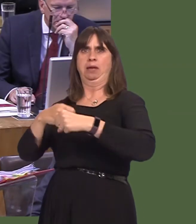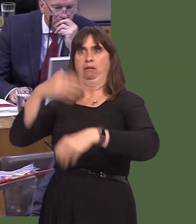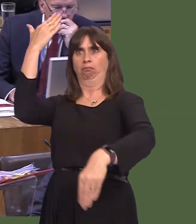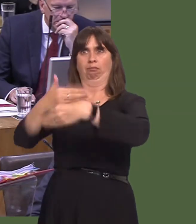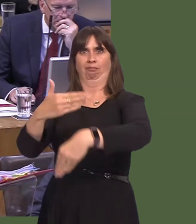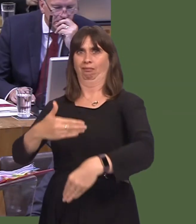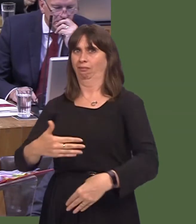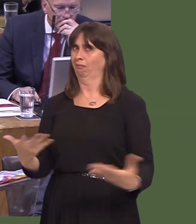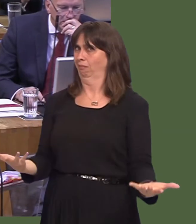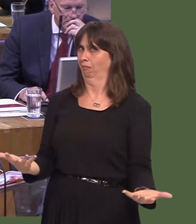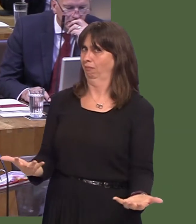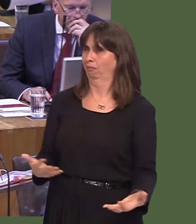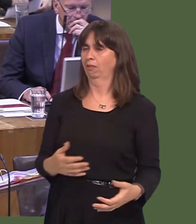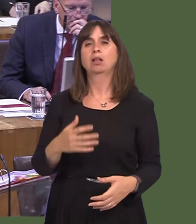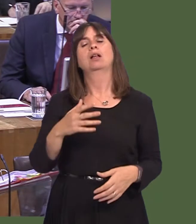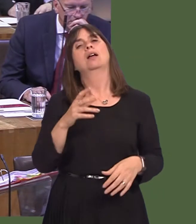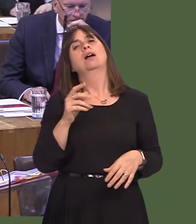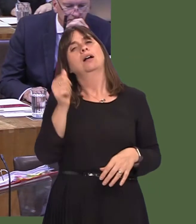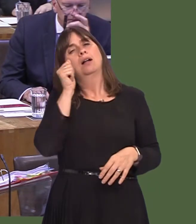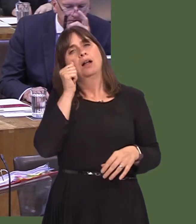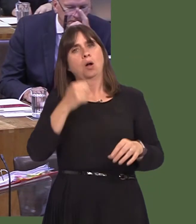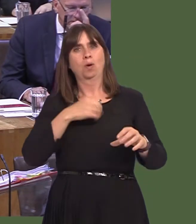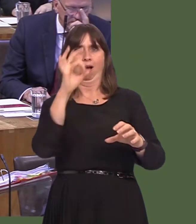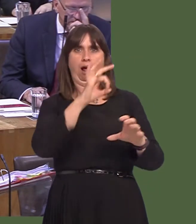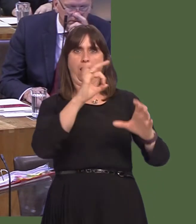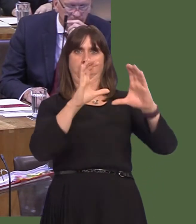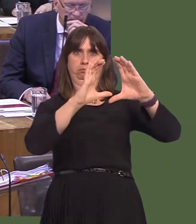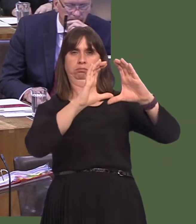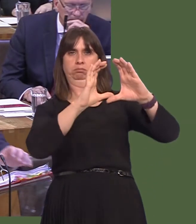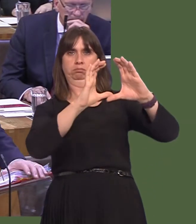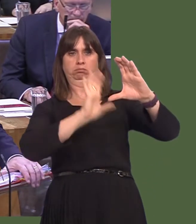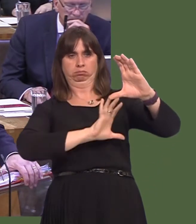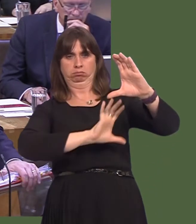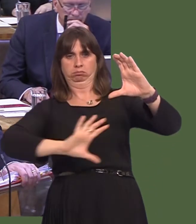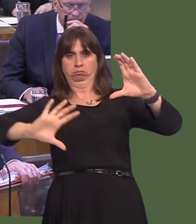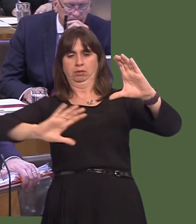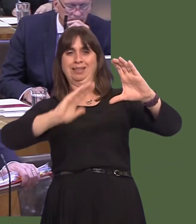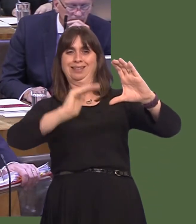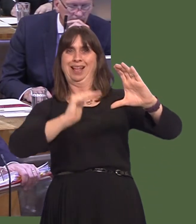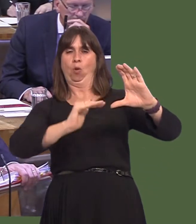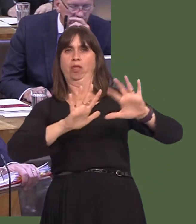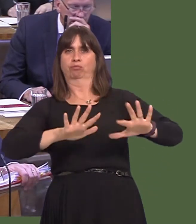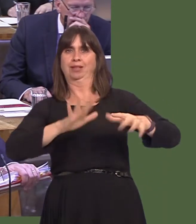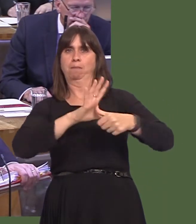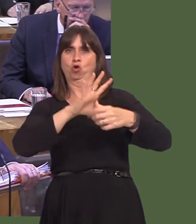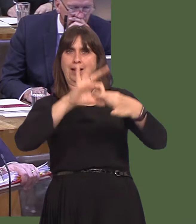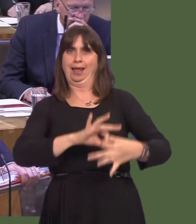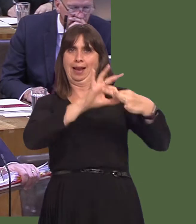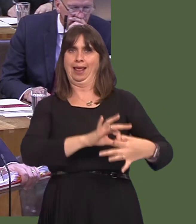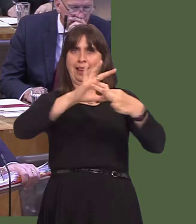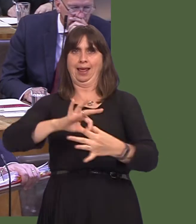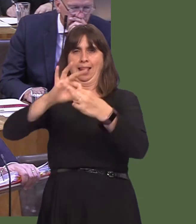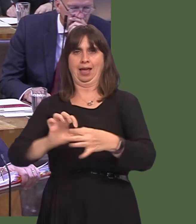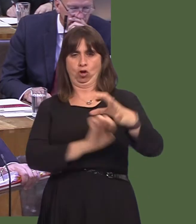The difficulty is geography, of course. I mean, we have to make sure that, that the network stays in place across the whole of southern Britain particularly. You don't have to be an EU